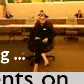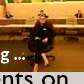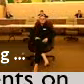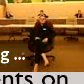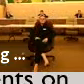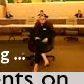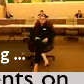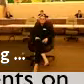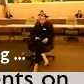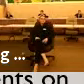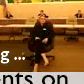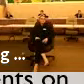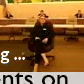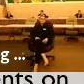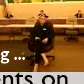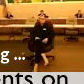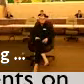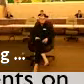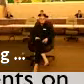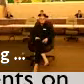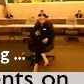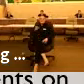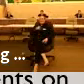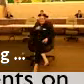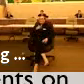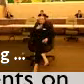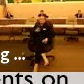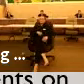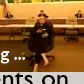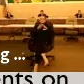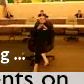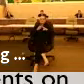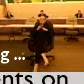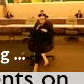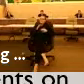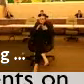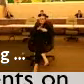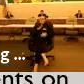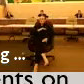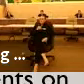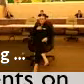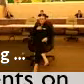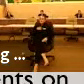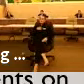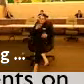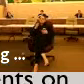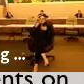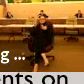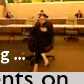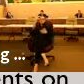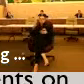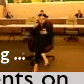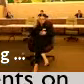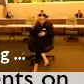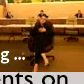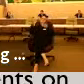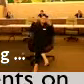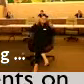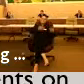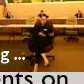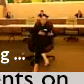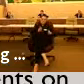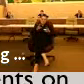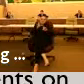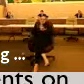certainly it could be. I would just say, I think- that the town board by resolution would bring the case to